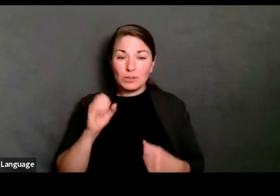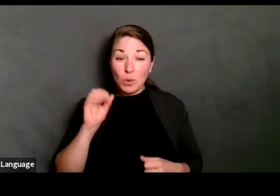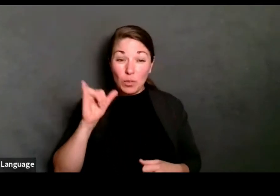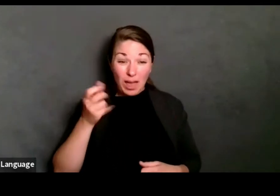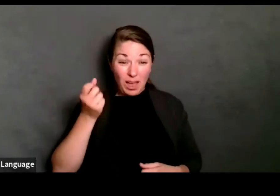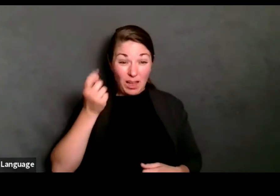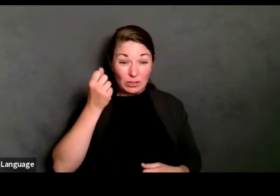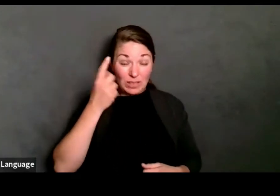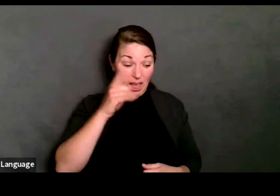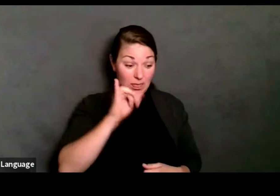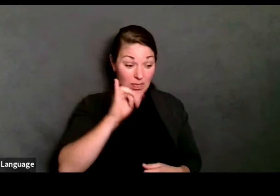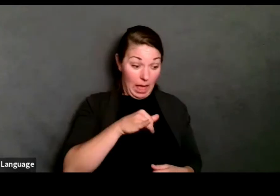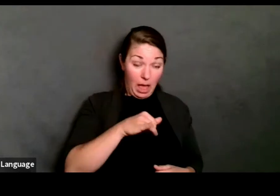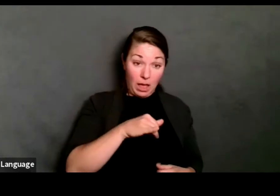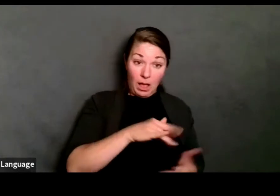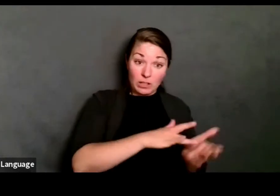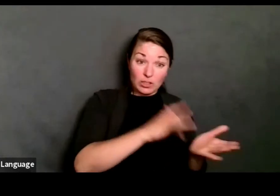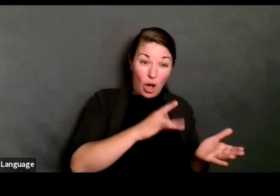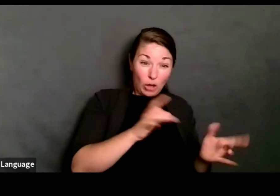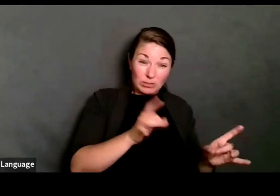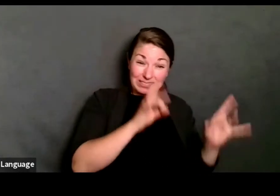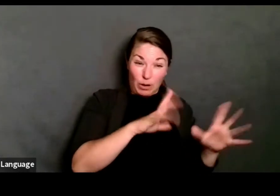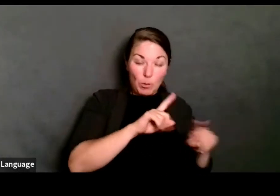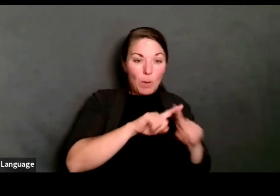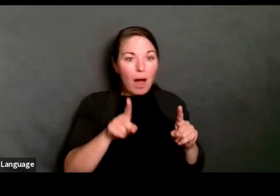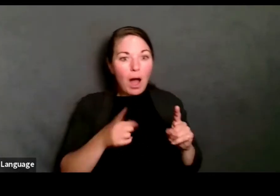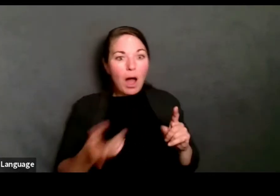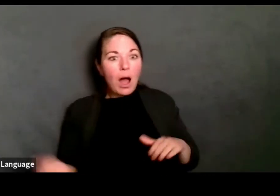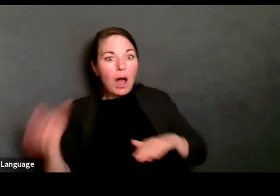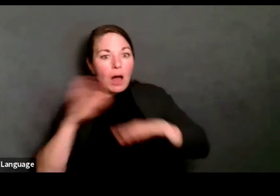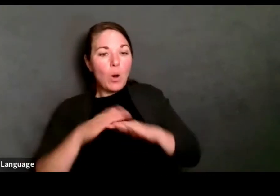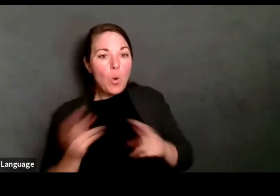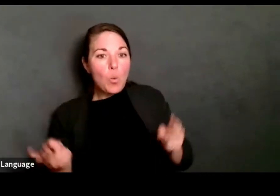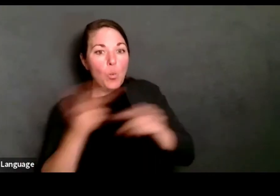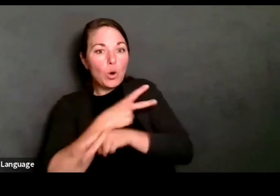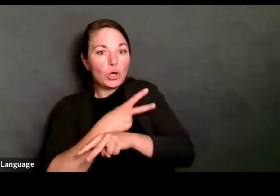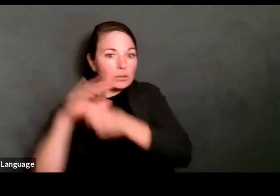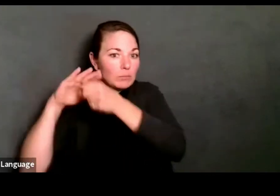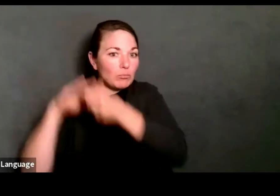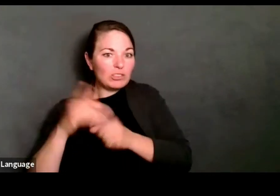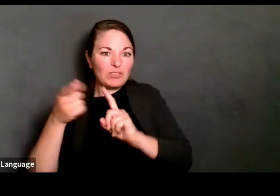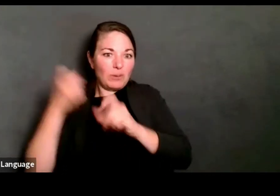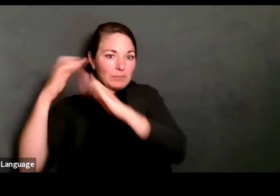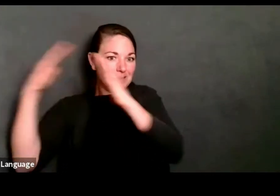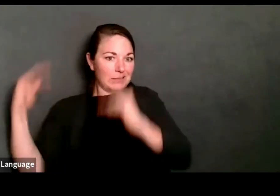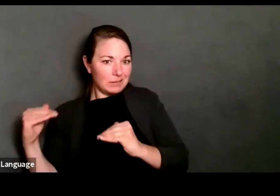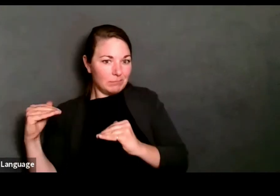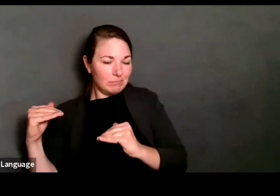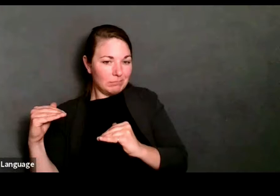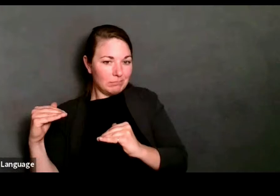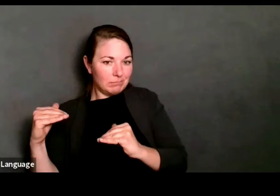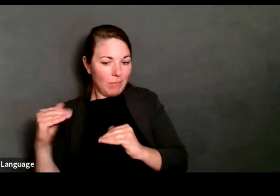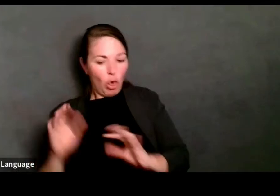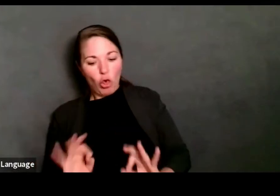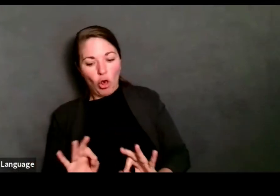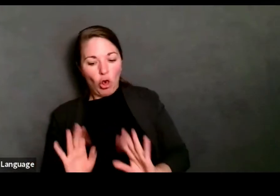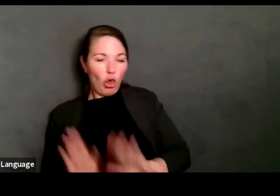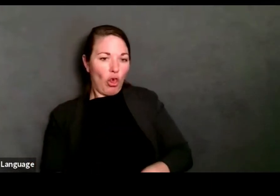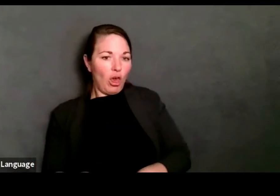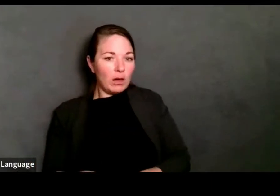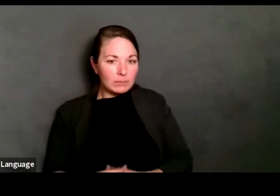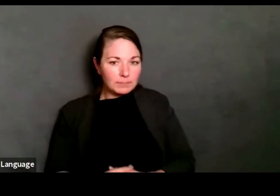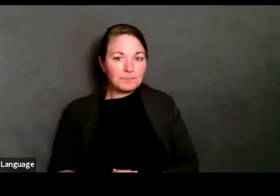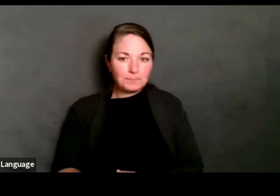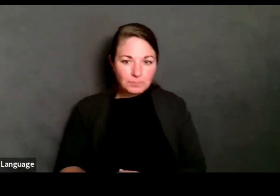can contribute to institutional trauma. Let's think about some of the terms used to describe the